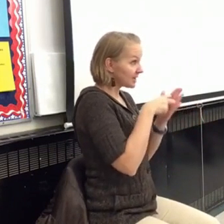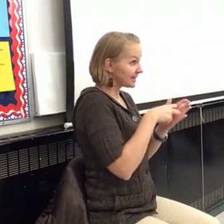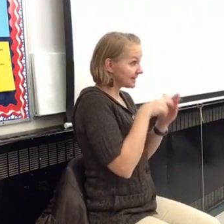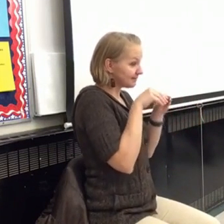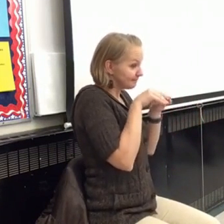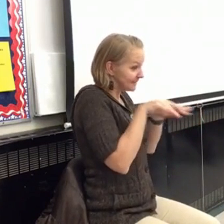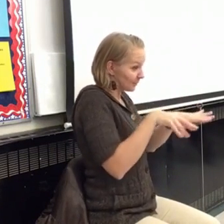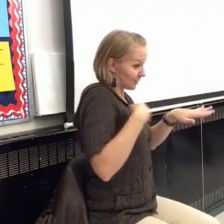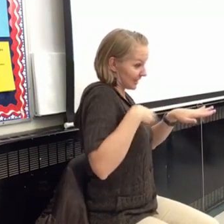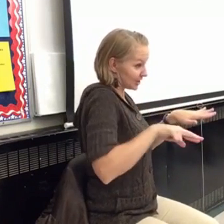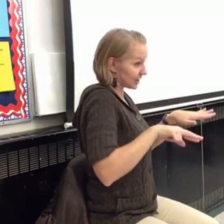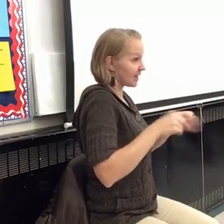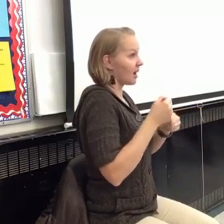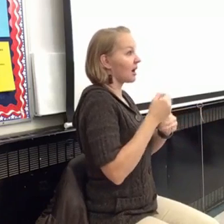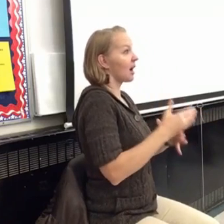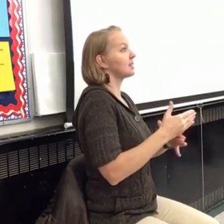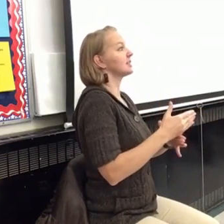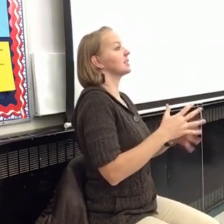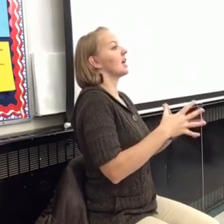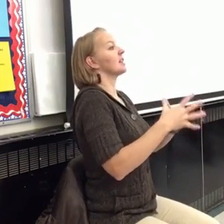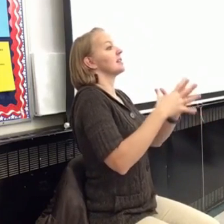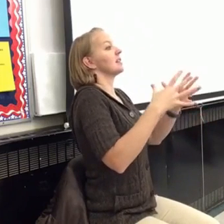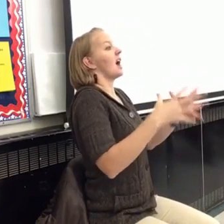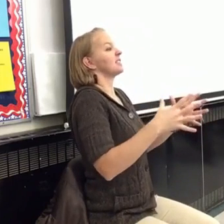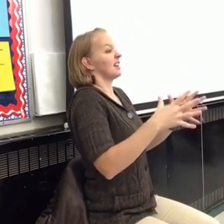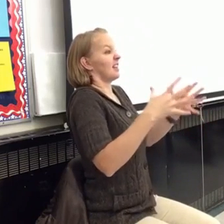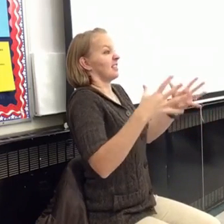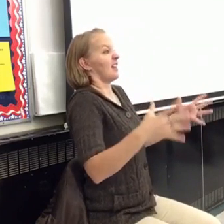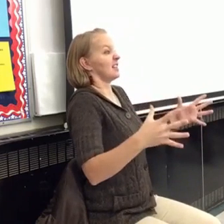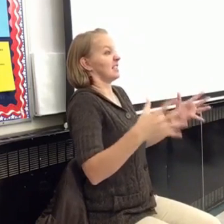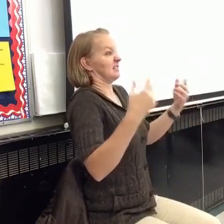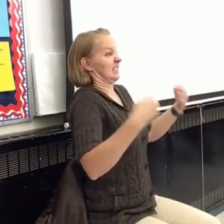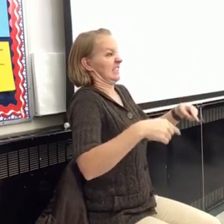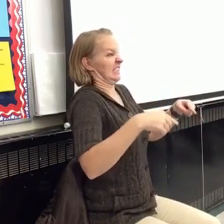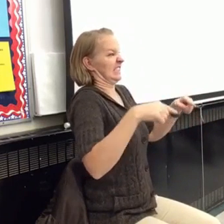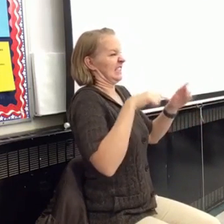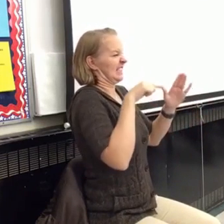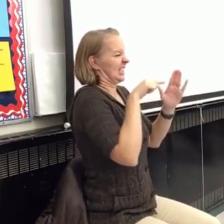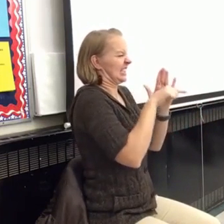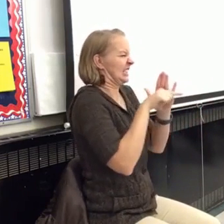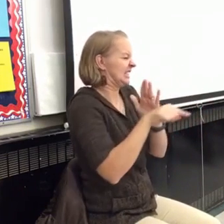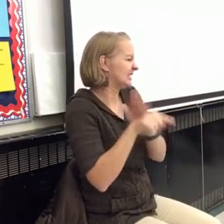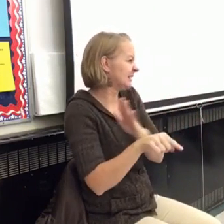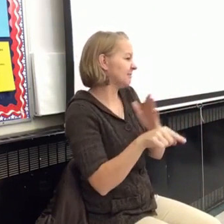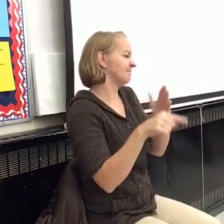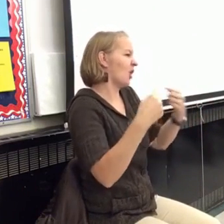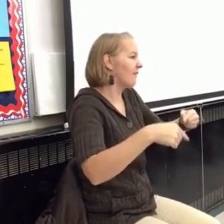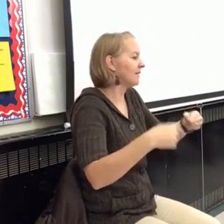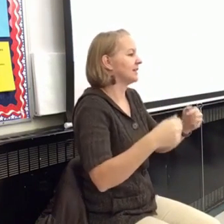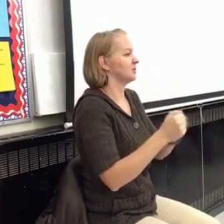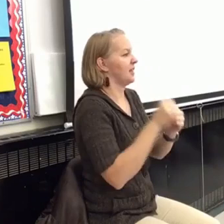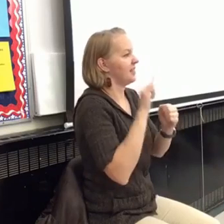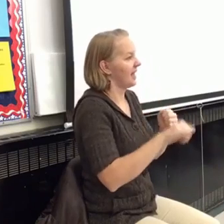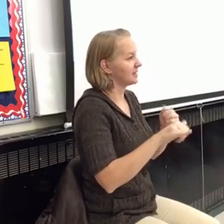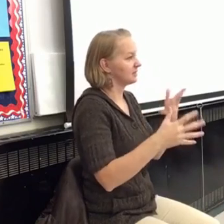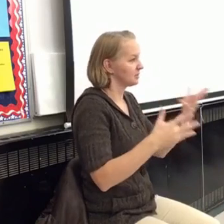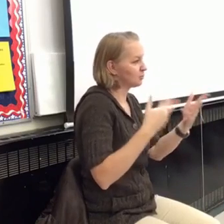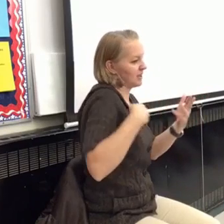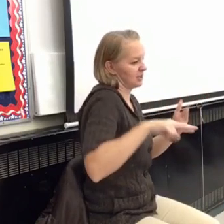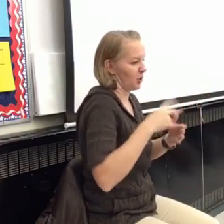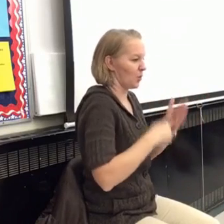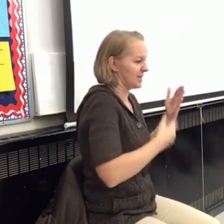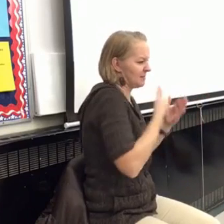cause tons and tons of bloody conflict over in Ireland. People killing each other over this break of what's